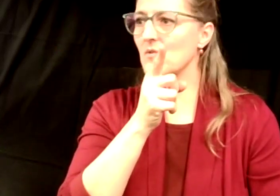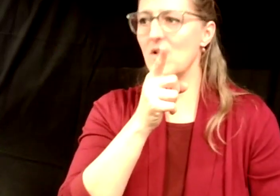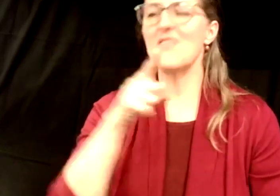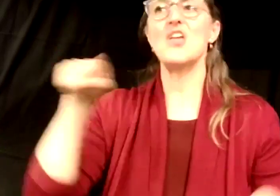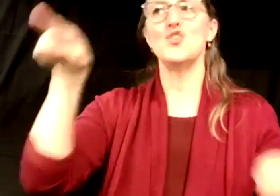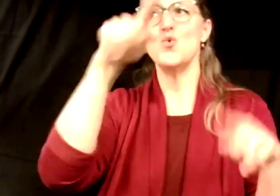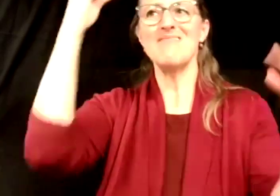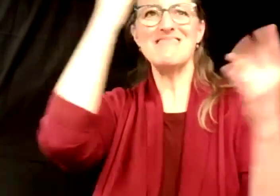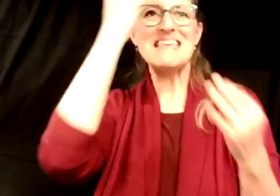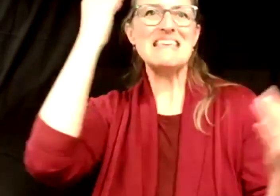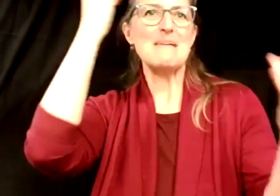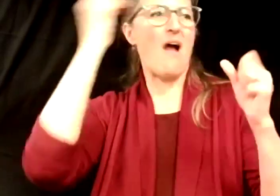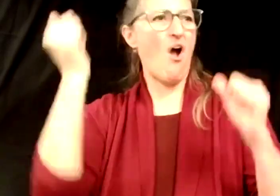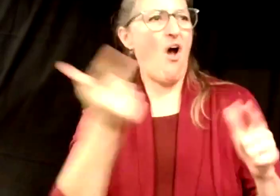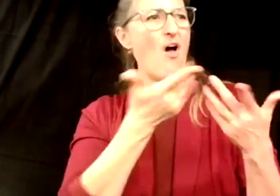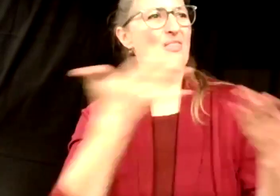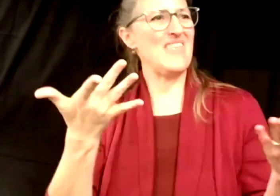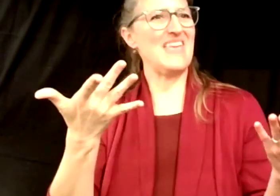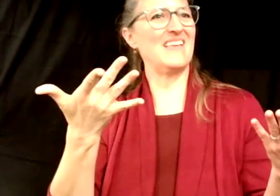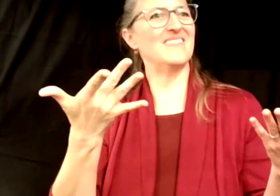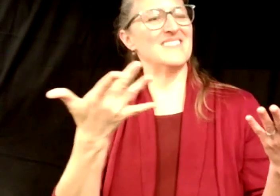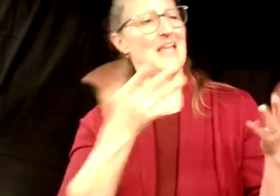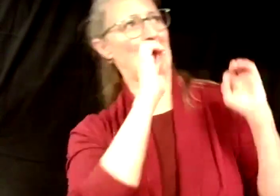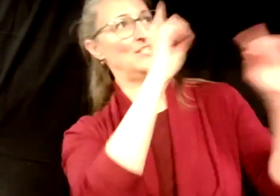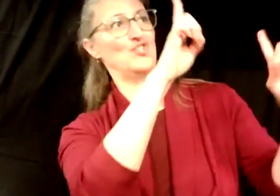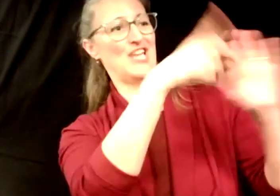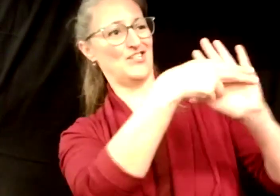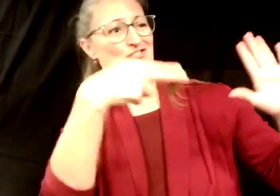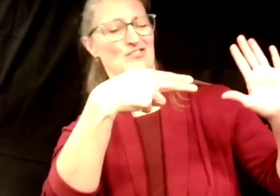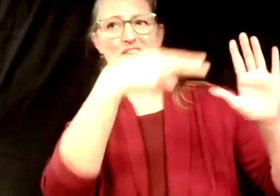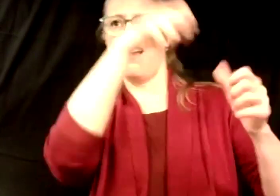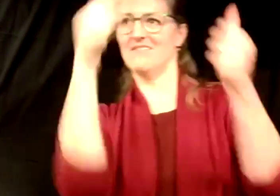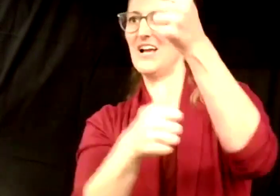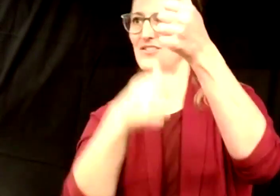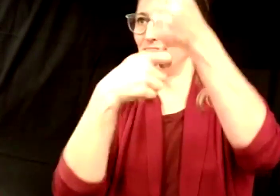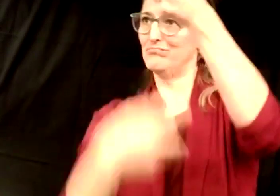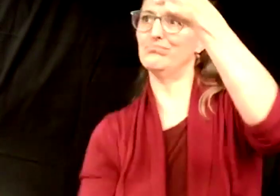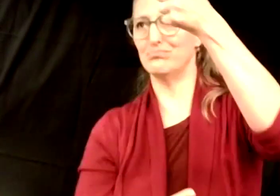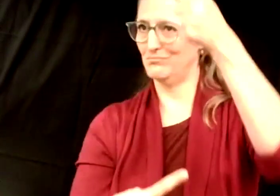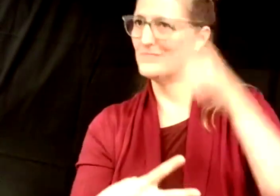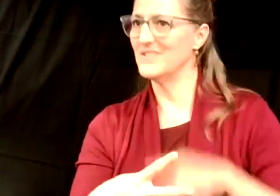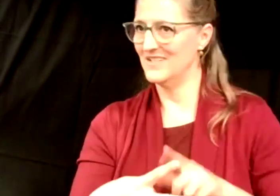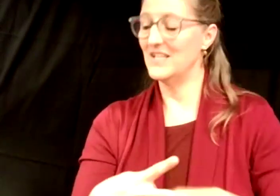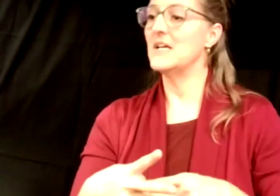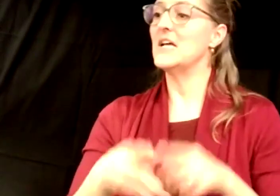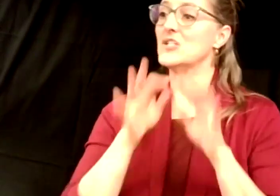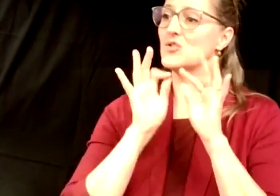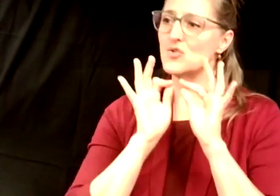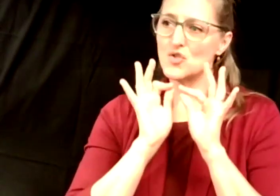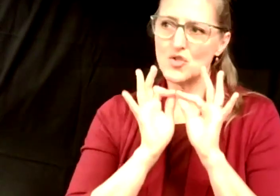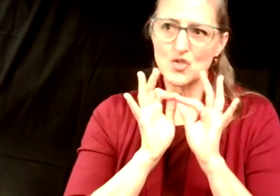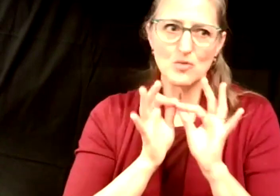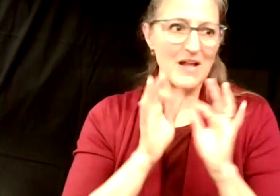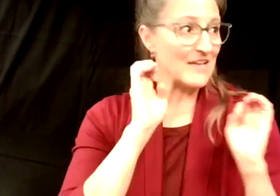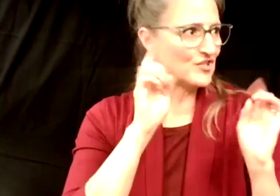all the things that might fall under education. And as interpreting professionals, since the beginning of